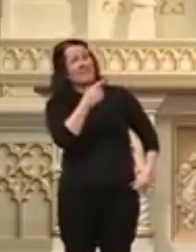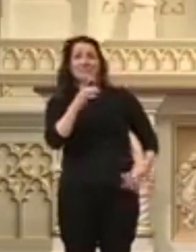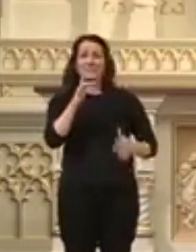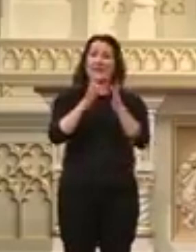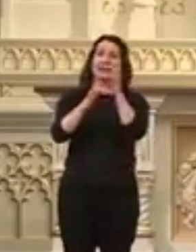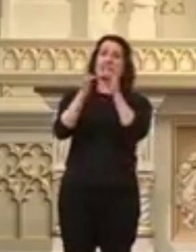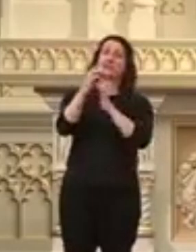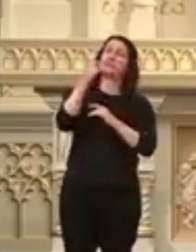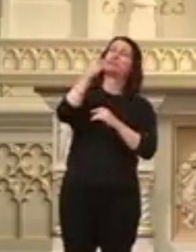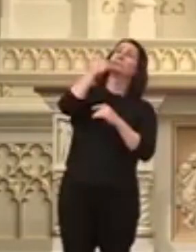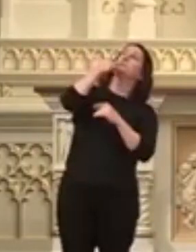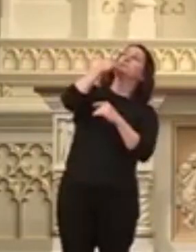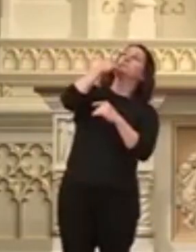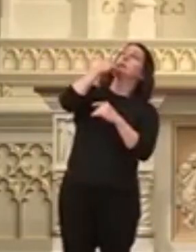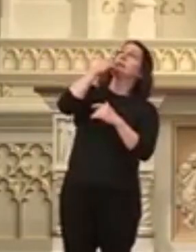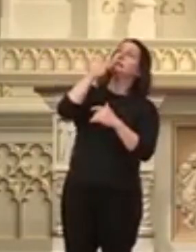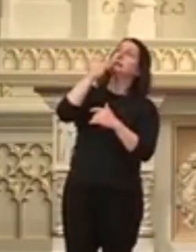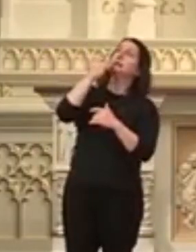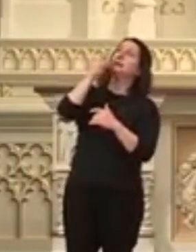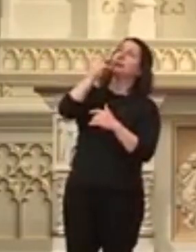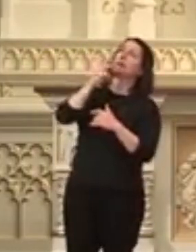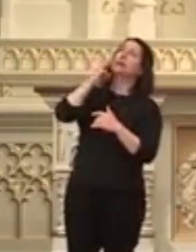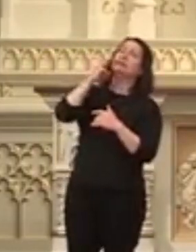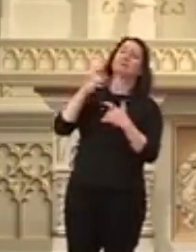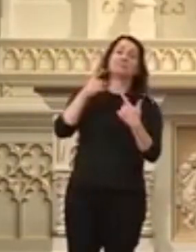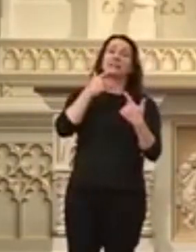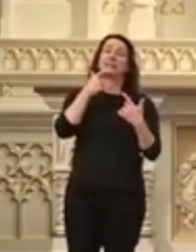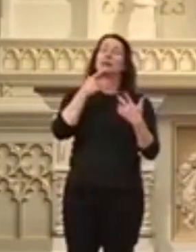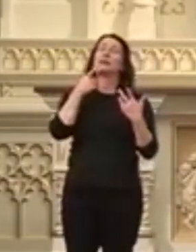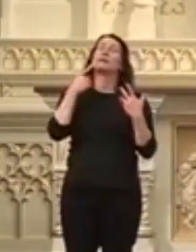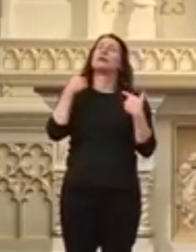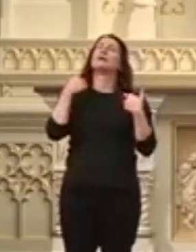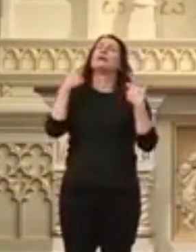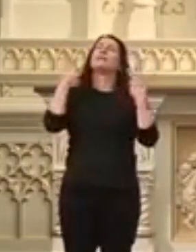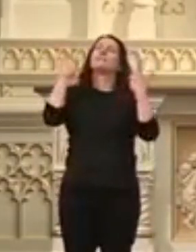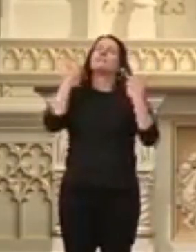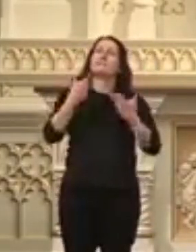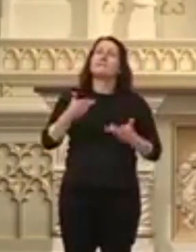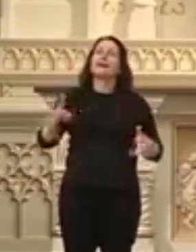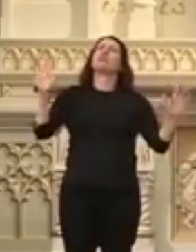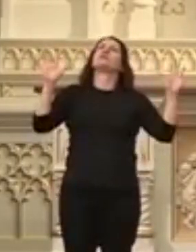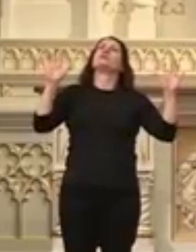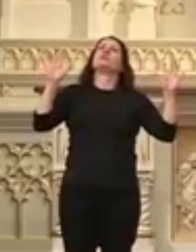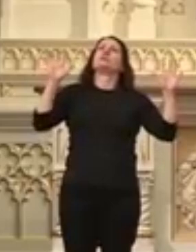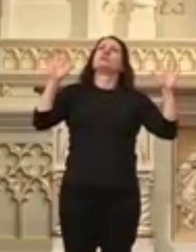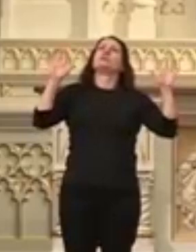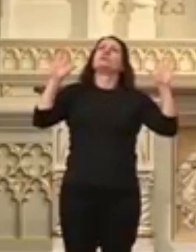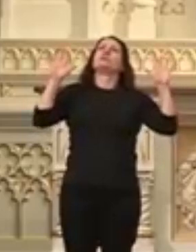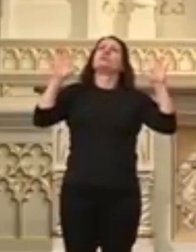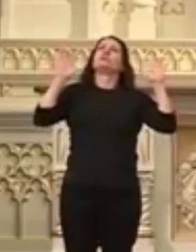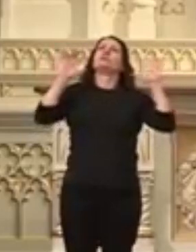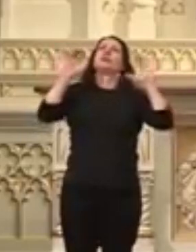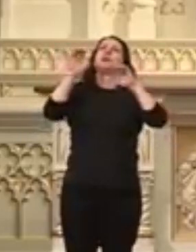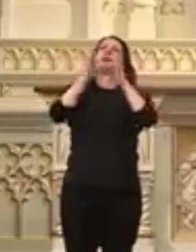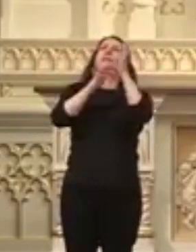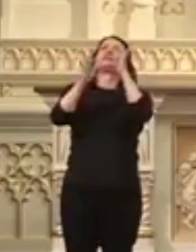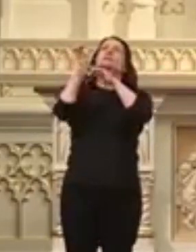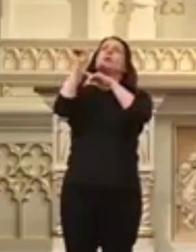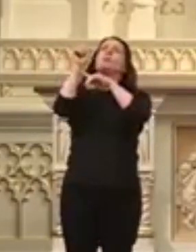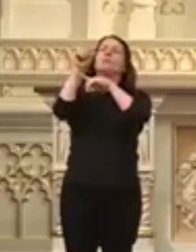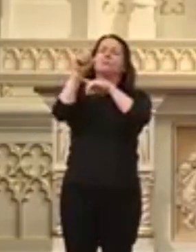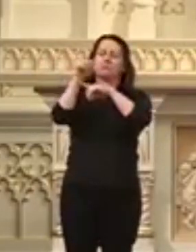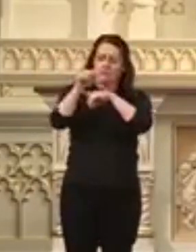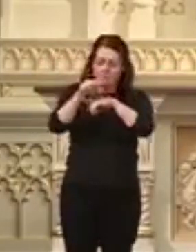he said, it is finished. And bowing his head, he handed over